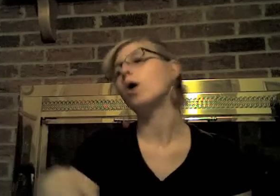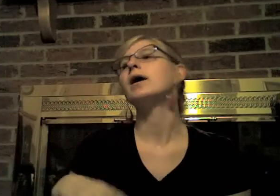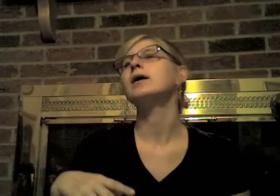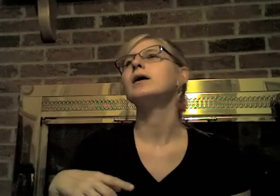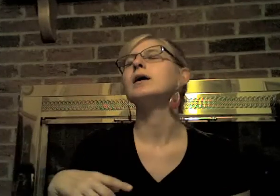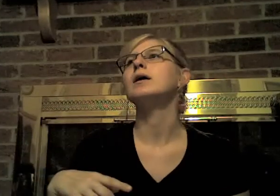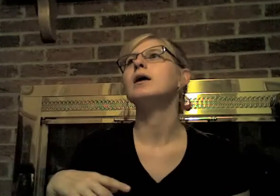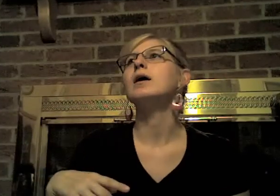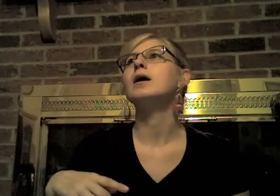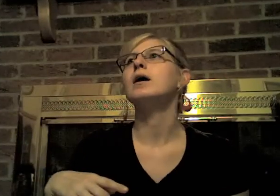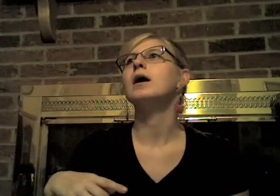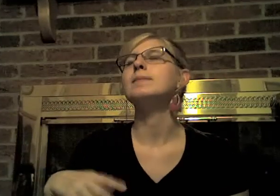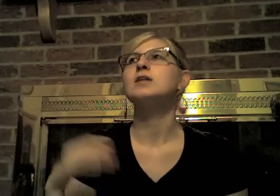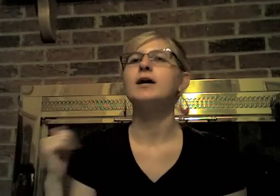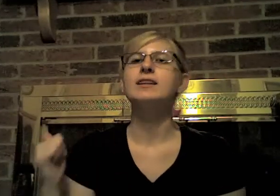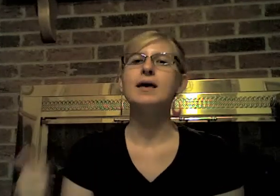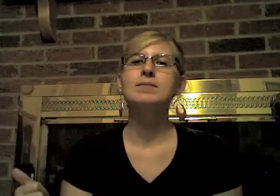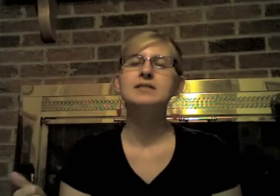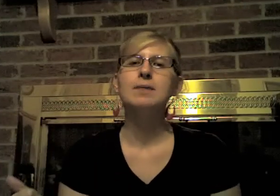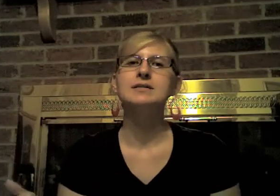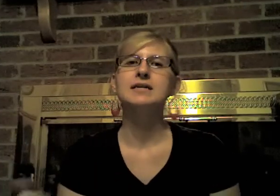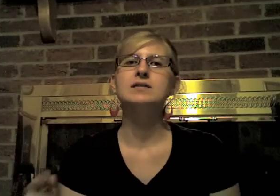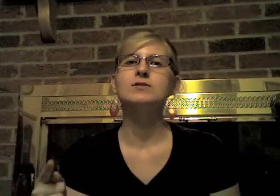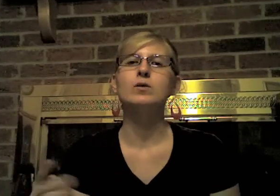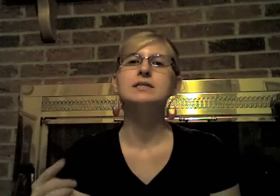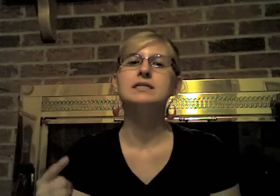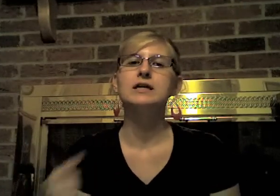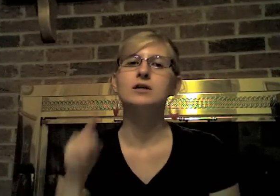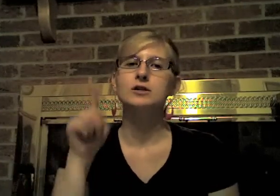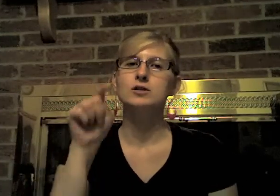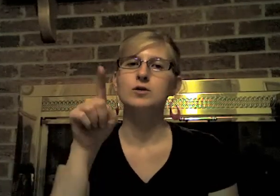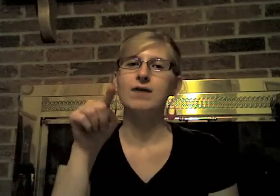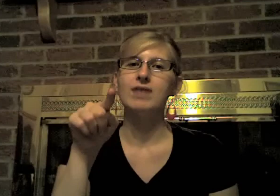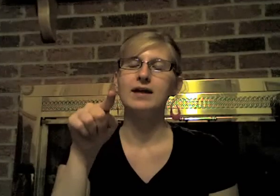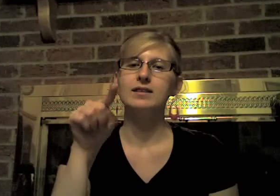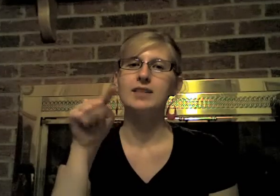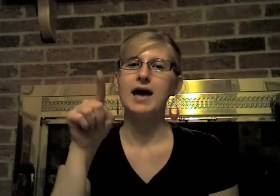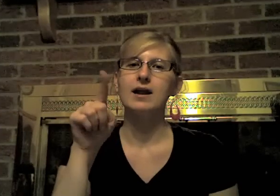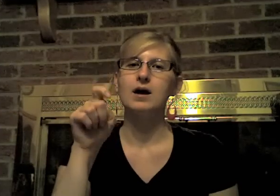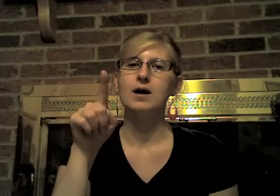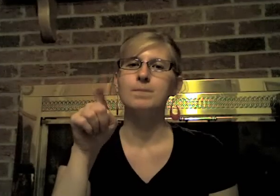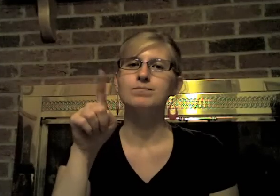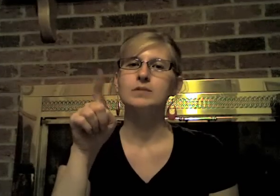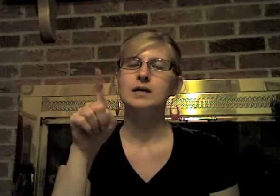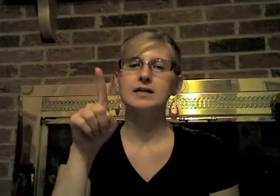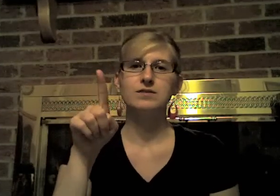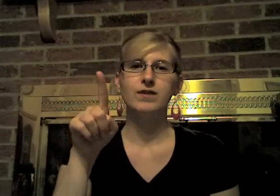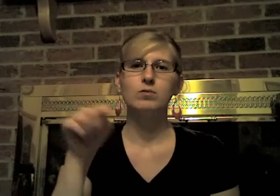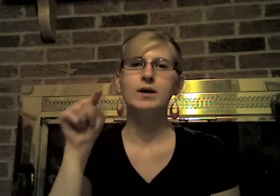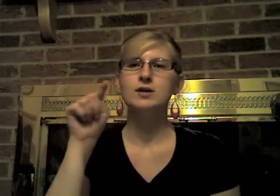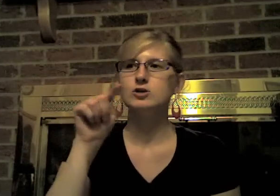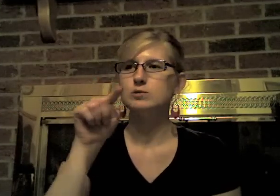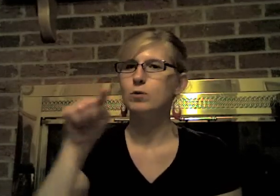Or, I'm sorry, them is not possessive, so it's singular, so you have that classifier 1 and you just point it.